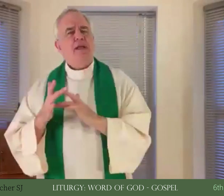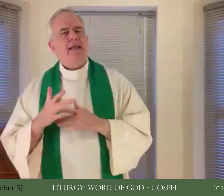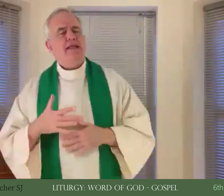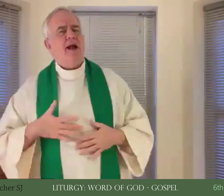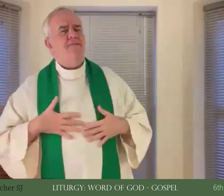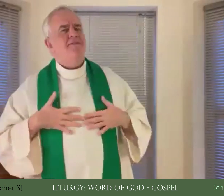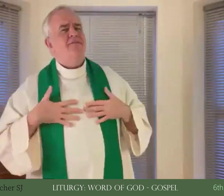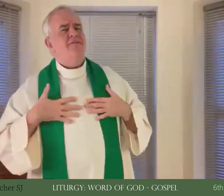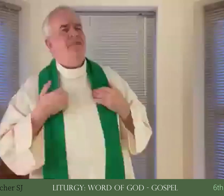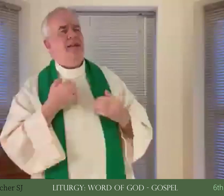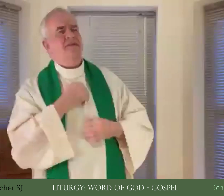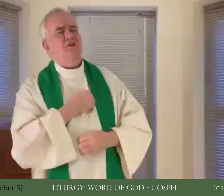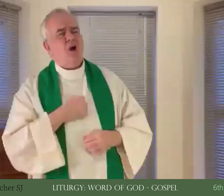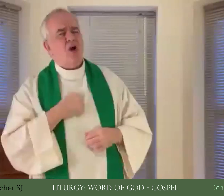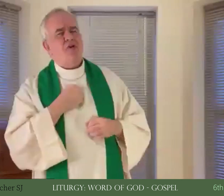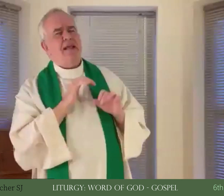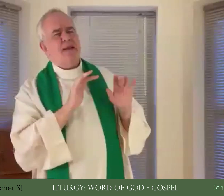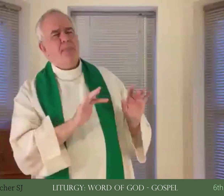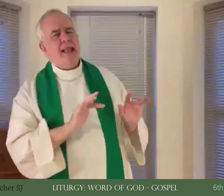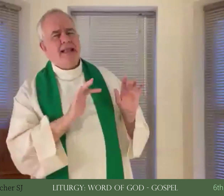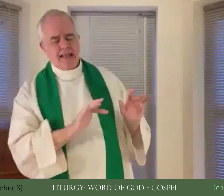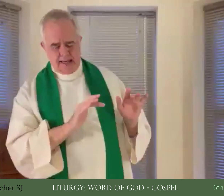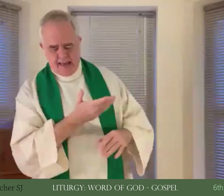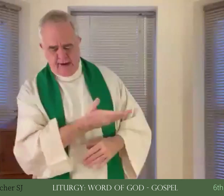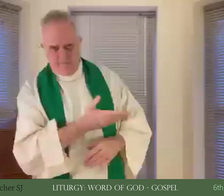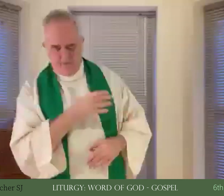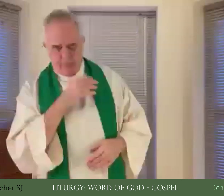Jesus felt sorry, pity for the man.